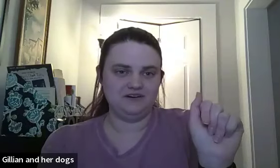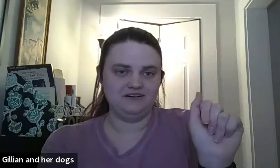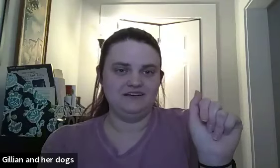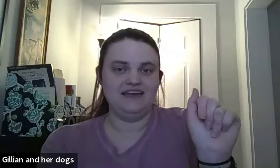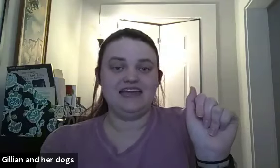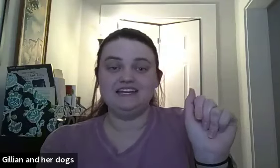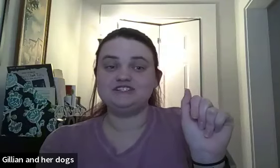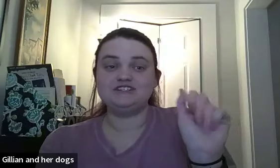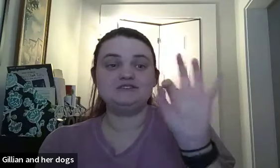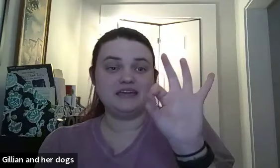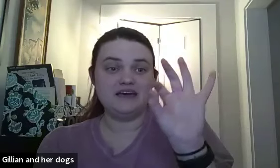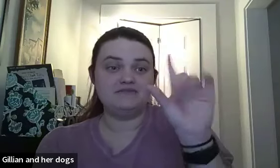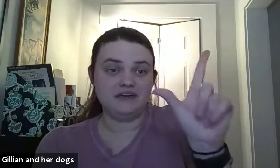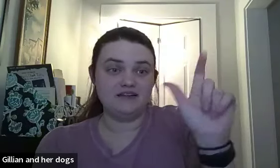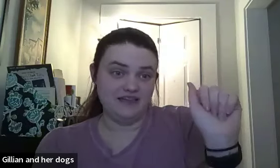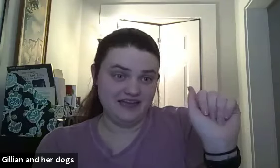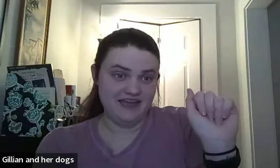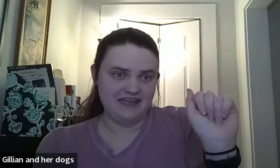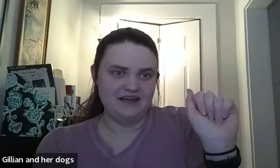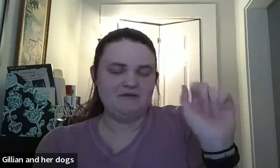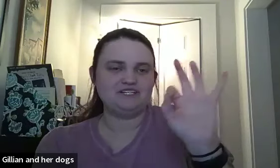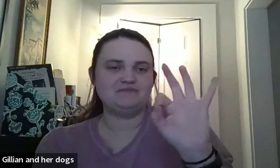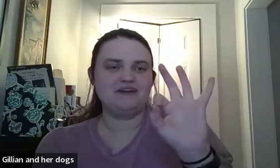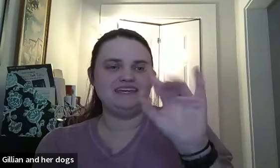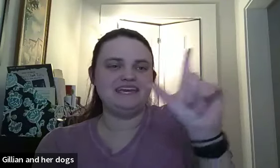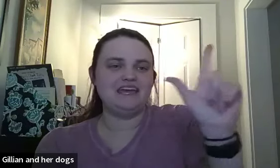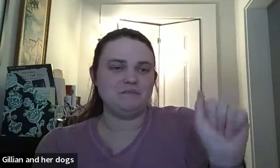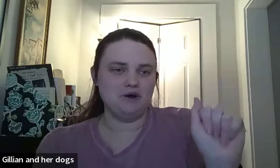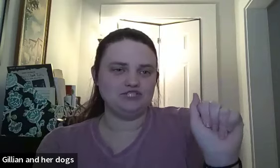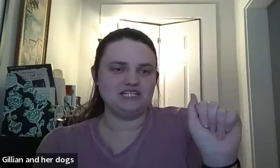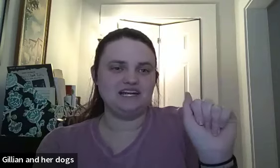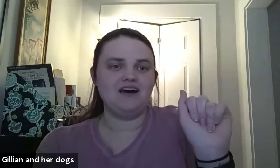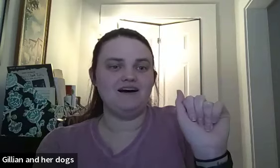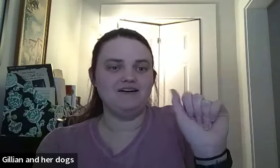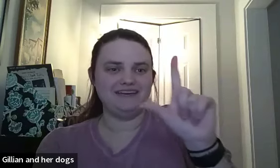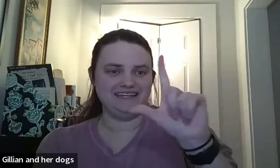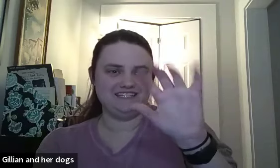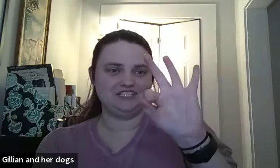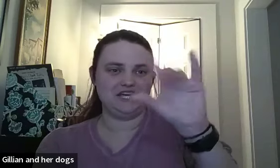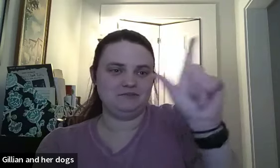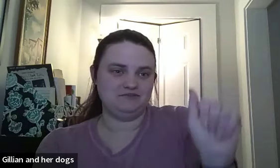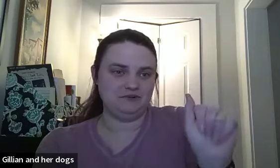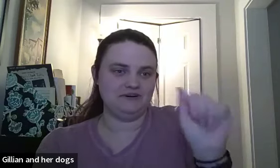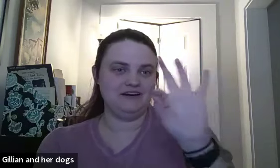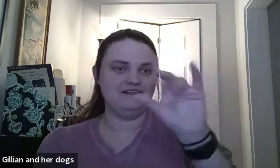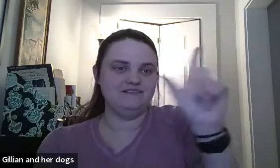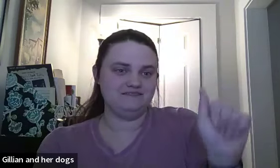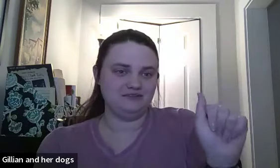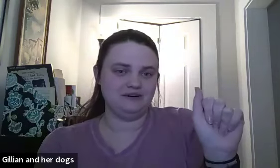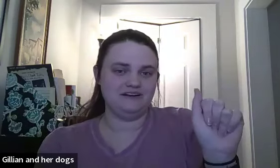Florida, and you're still doing FLA, but you're making it in the motion of its shape, Florida,